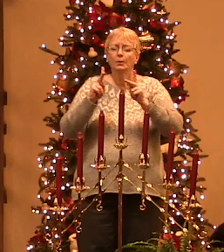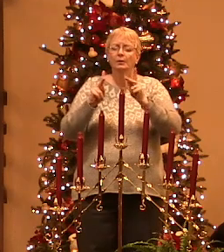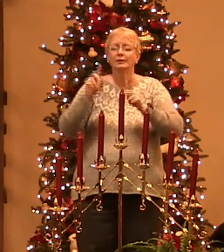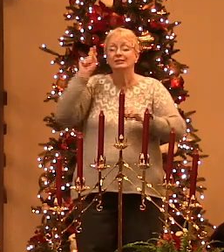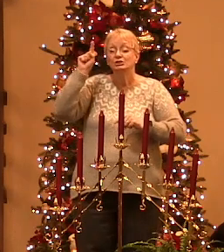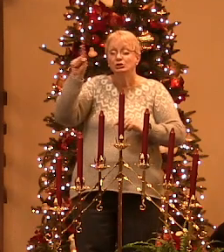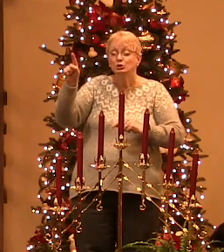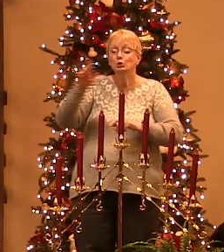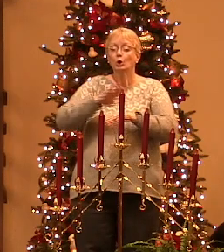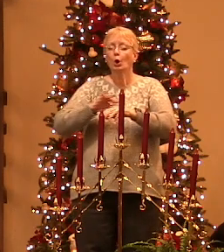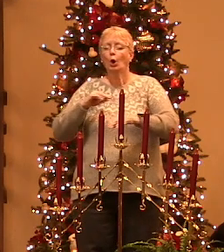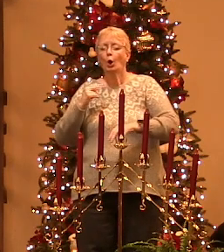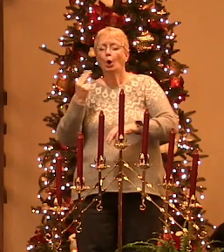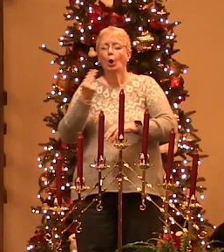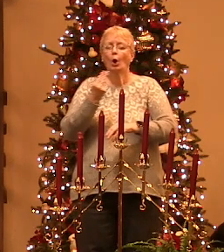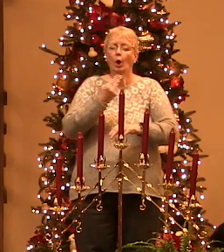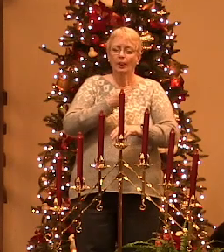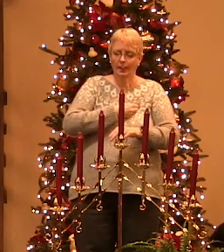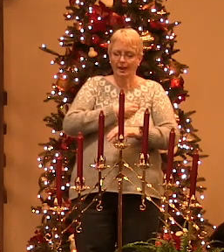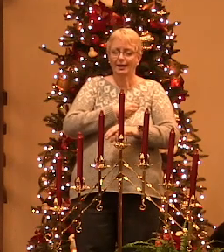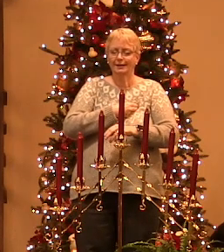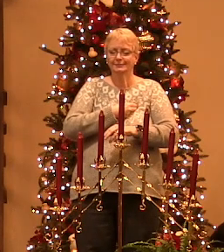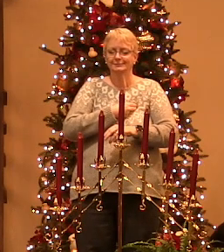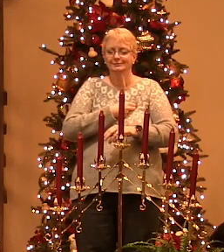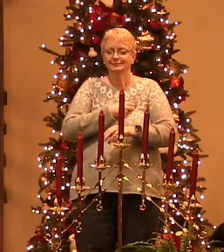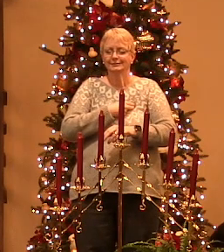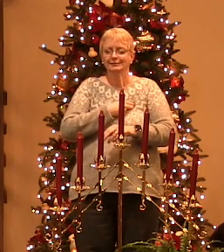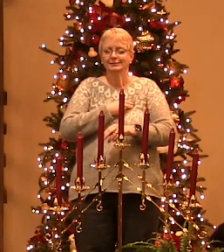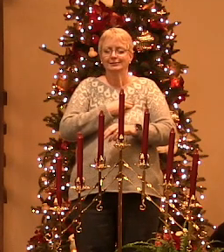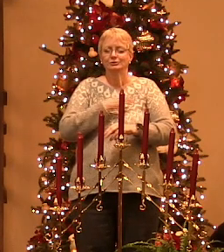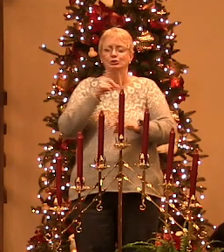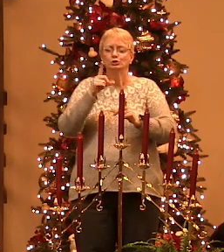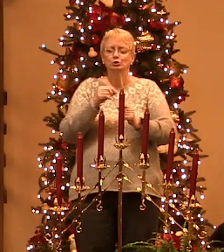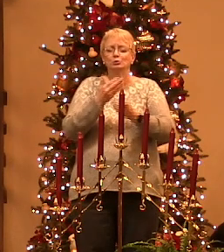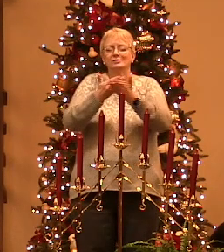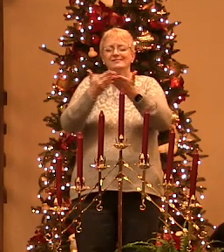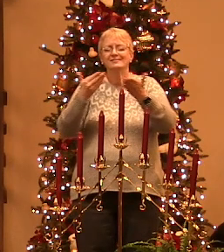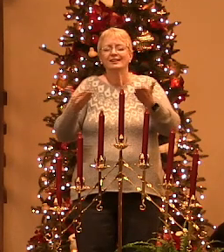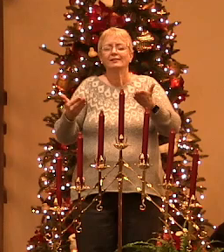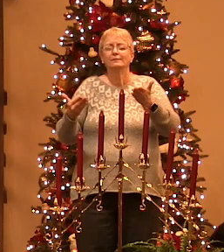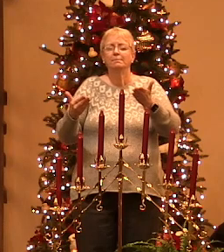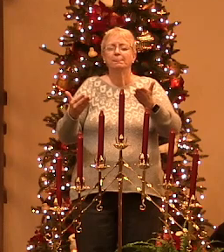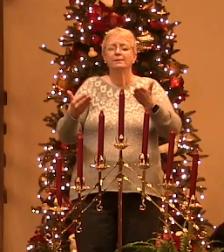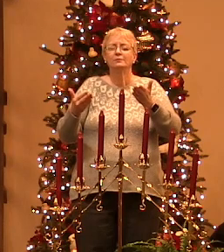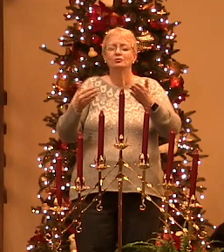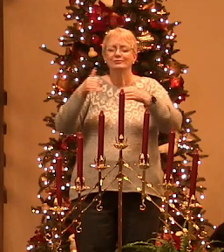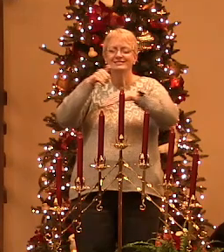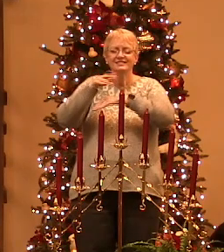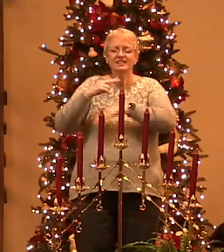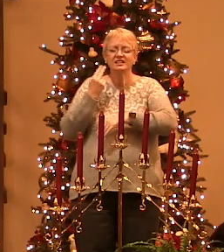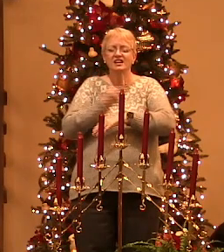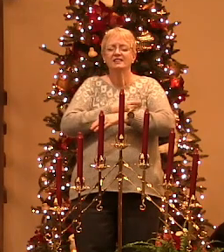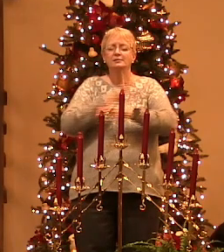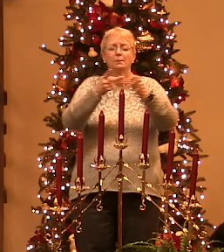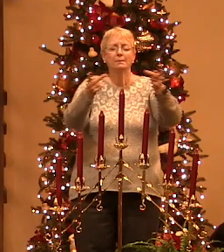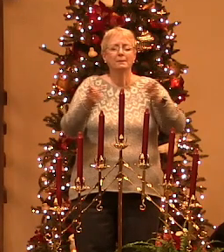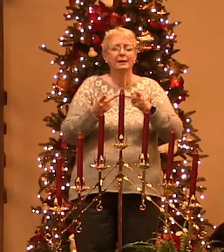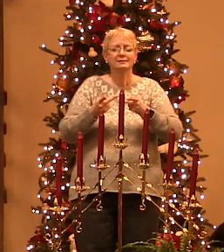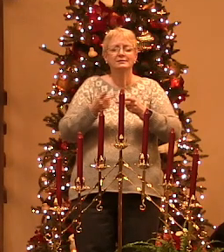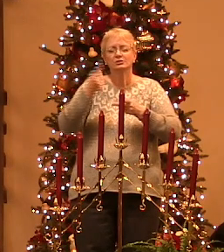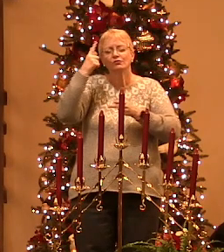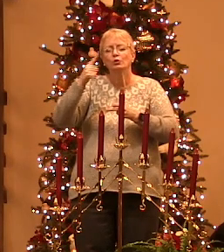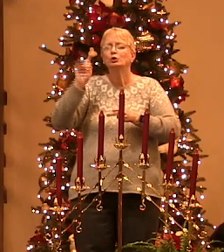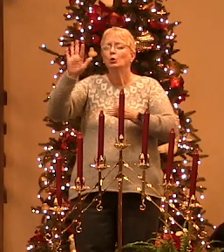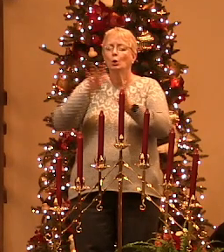you cause or permit, cause or allow all things. And you have us in certain situations and places for your glory and for your